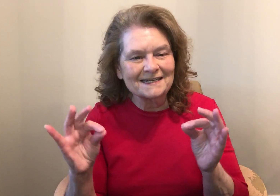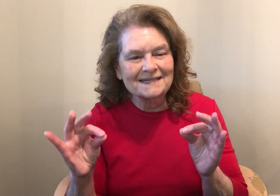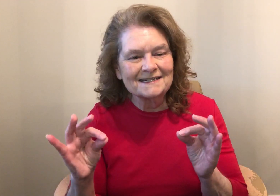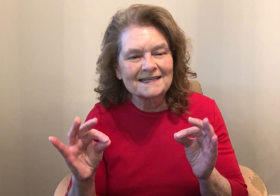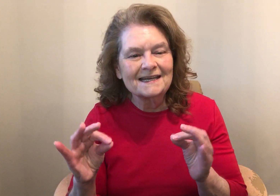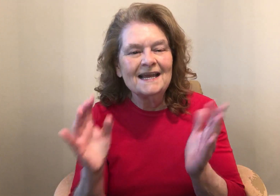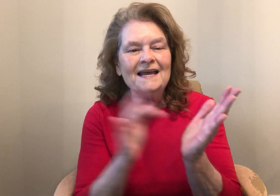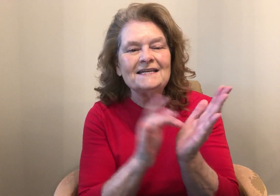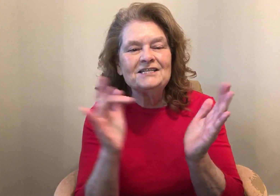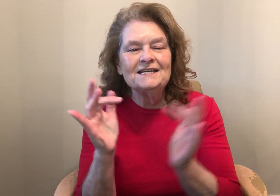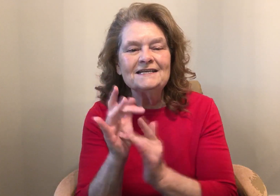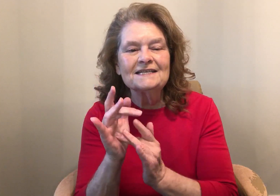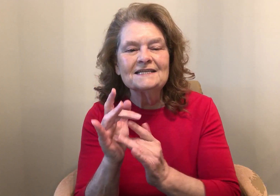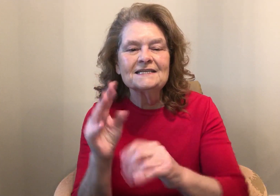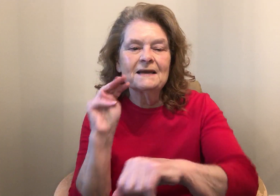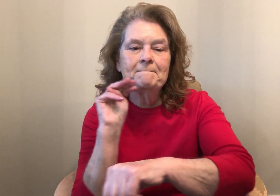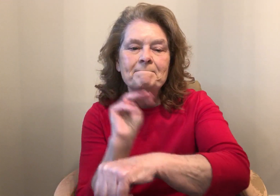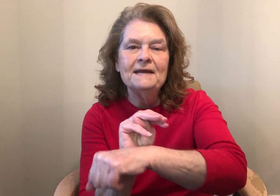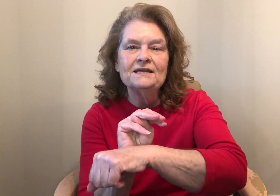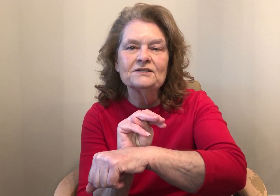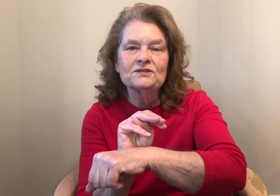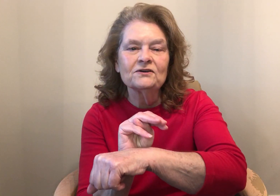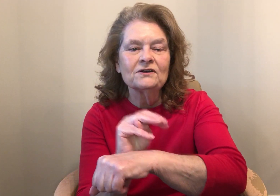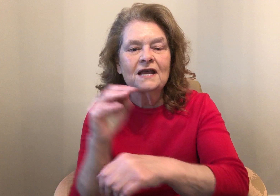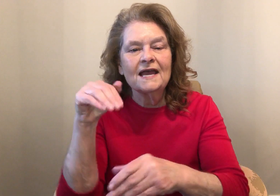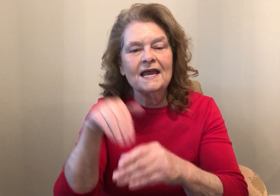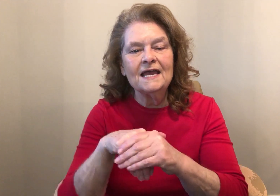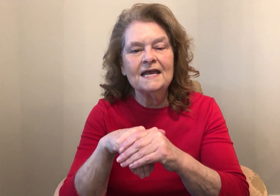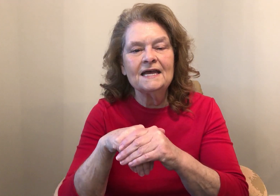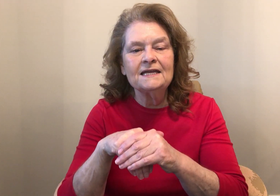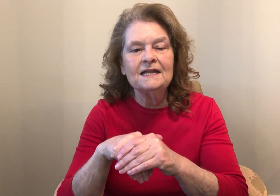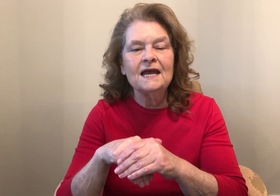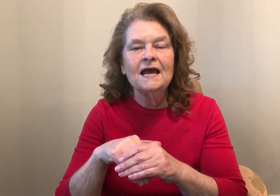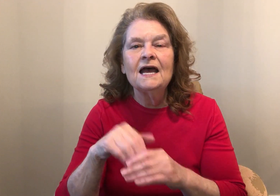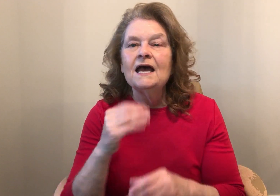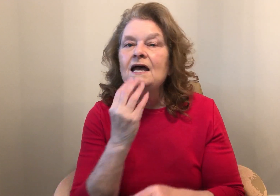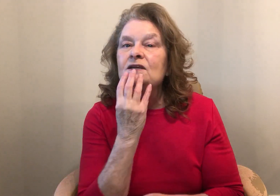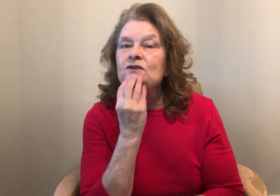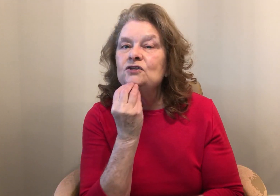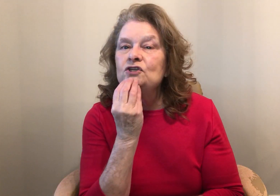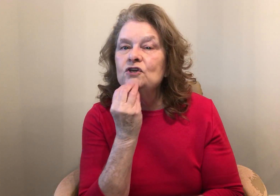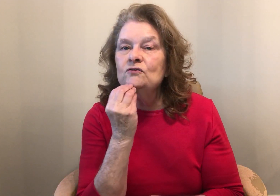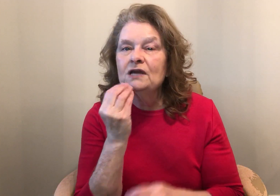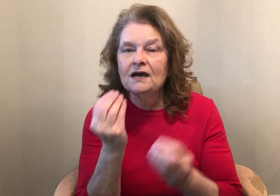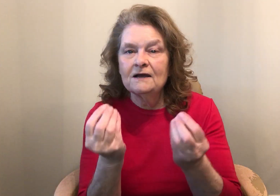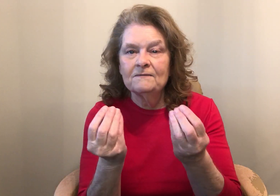sentence. Jesus ministered in Judah,